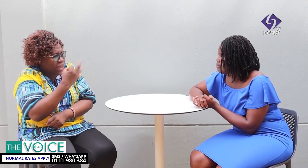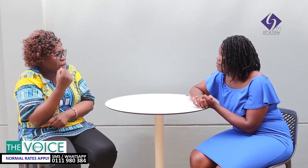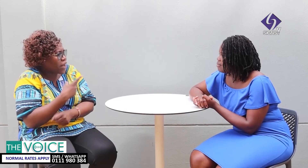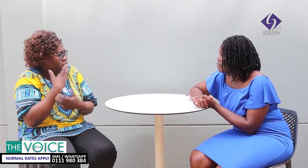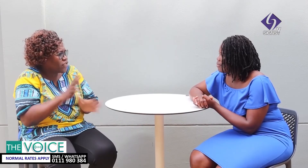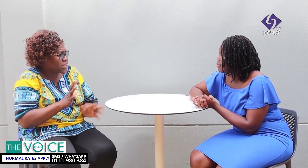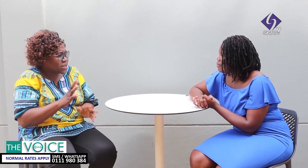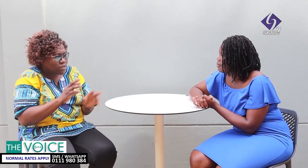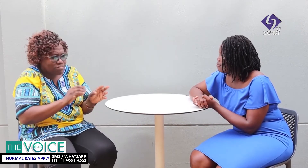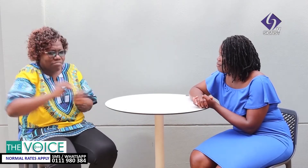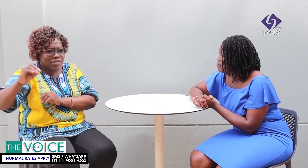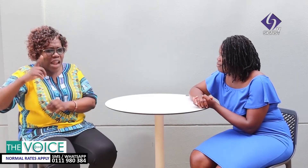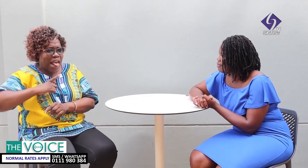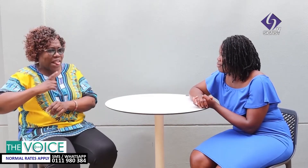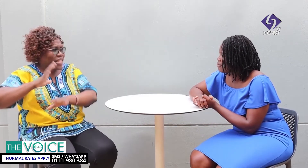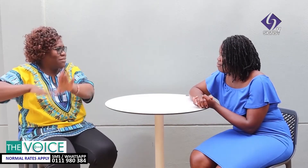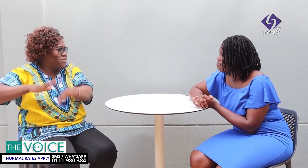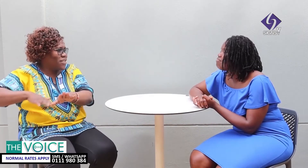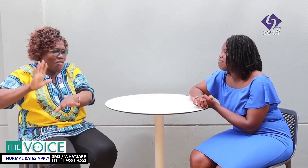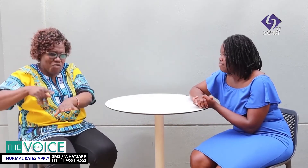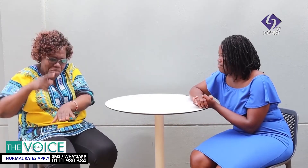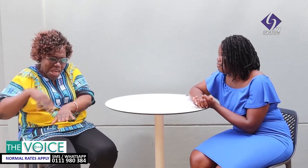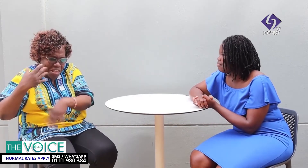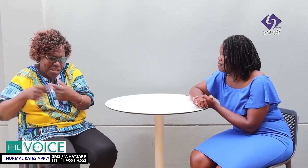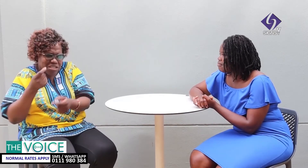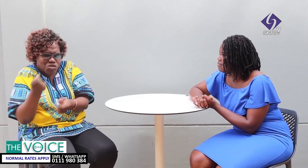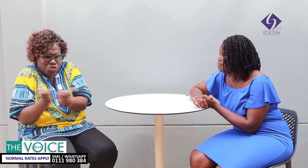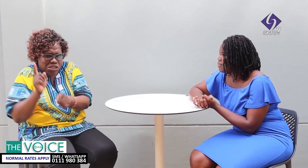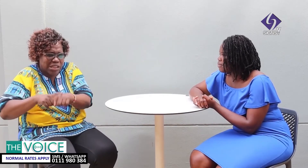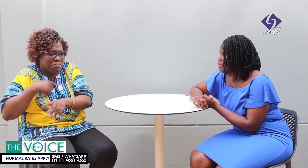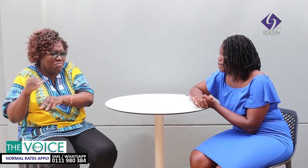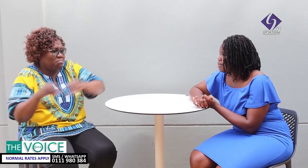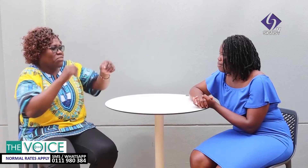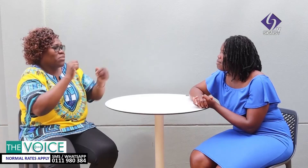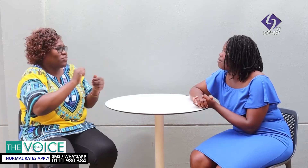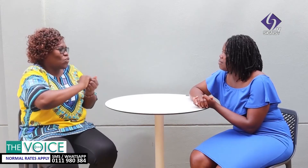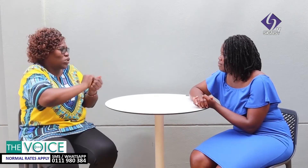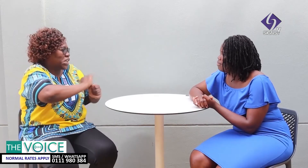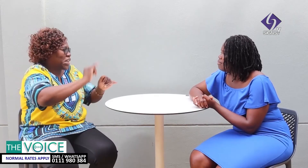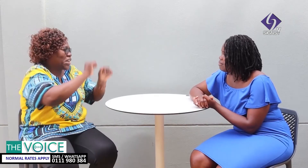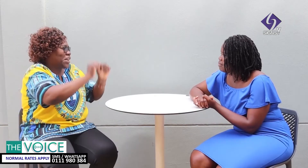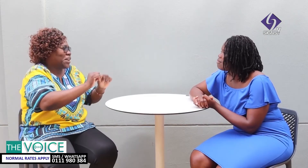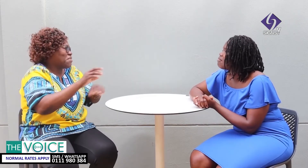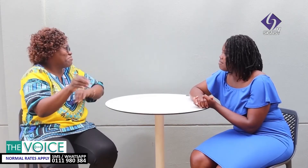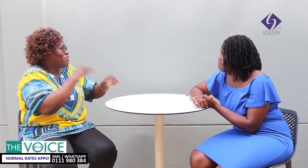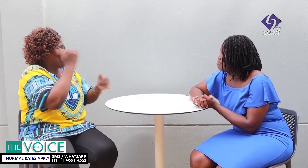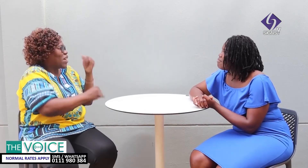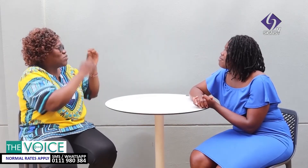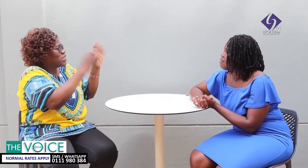in a good position to get everything you want in future. So there's a time I worked for 3 months, then you're moving to other things. I remember